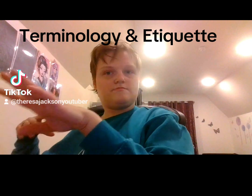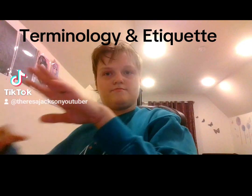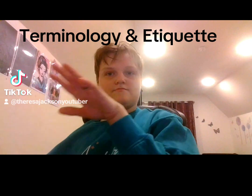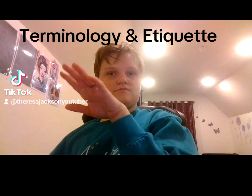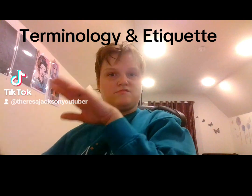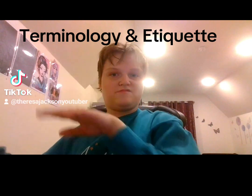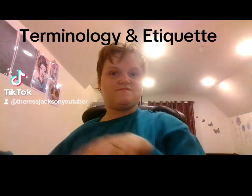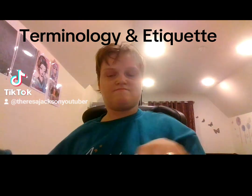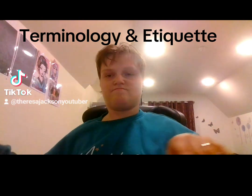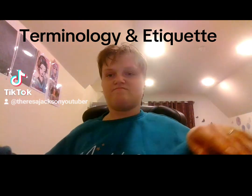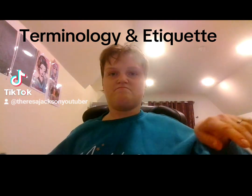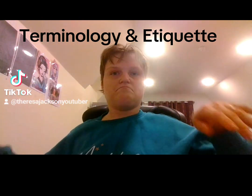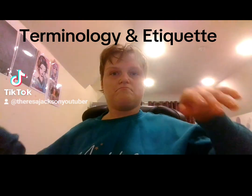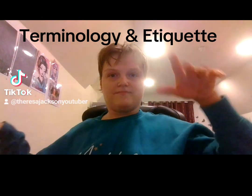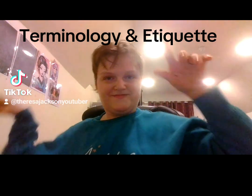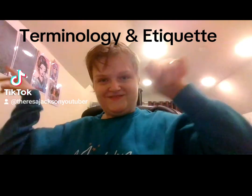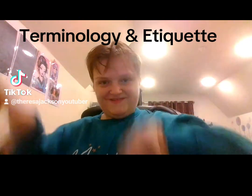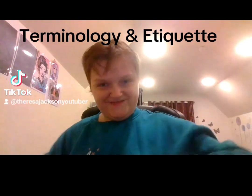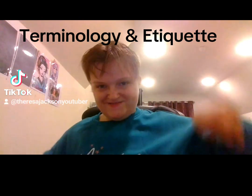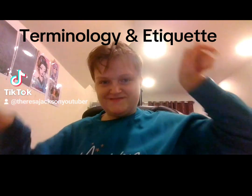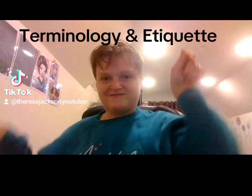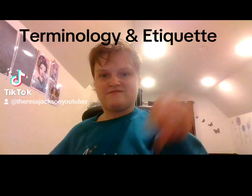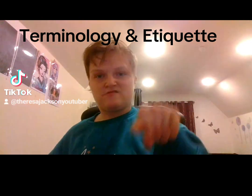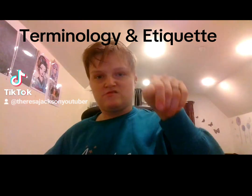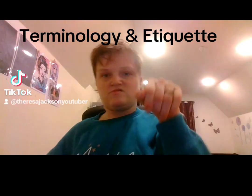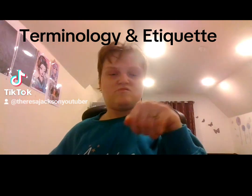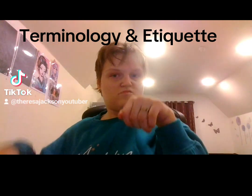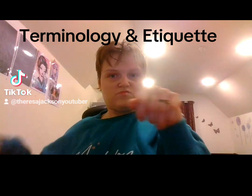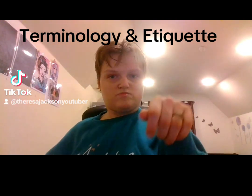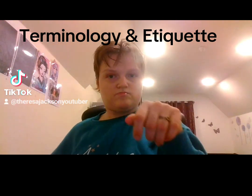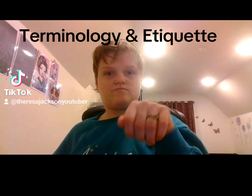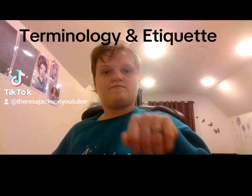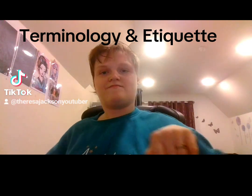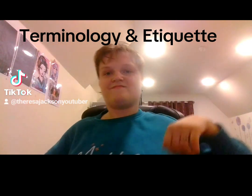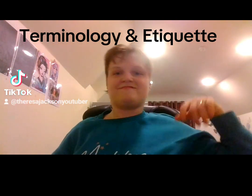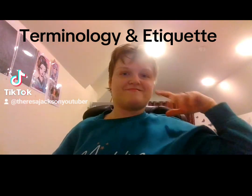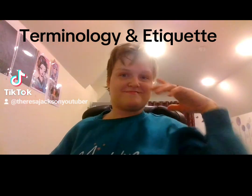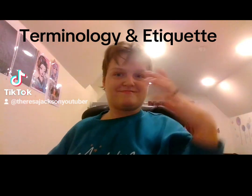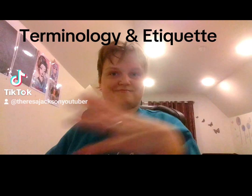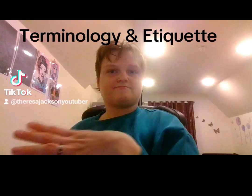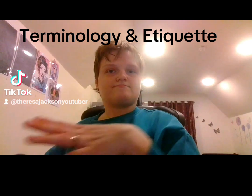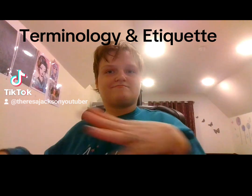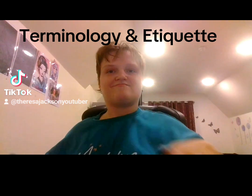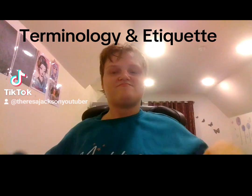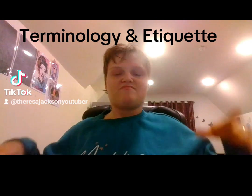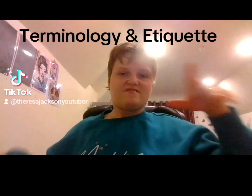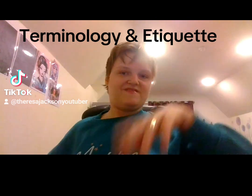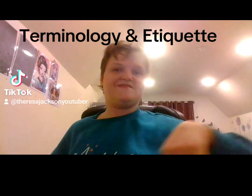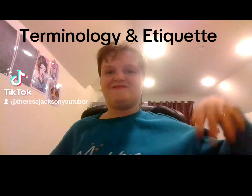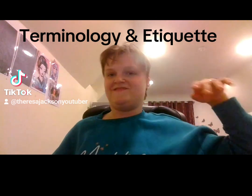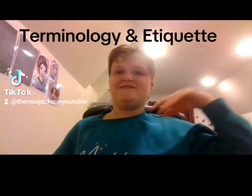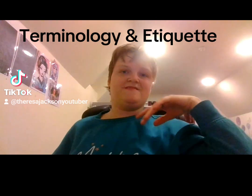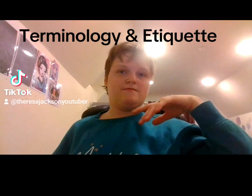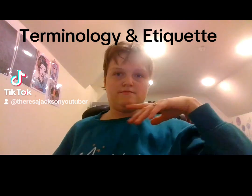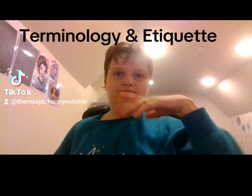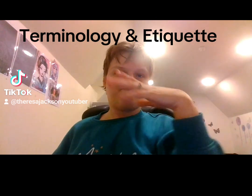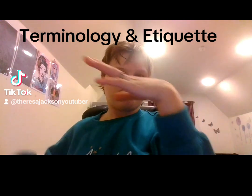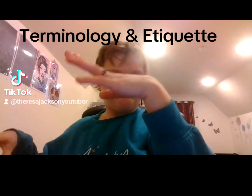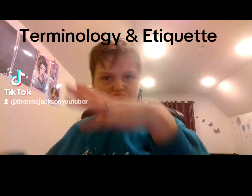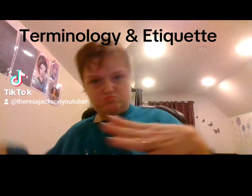Now let's talk about disability etiquette. It's essential to value and respect